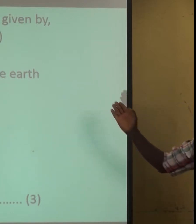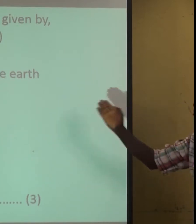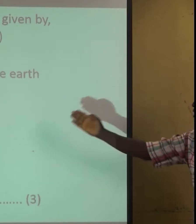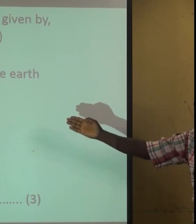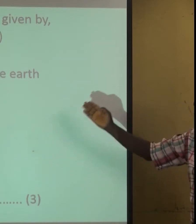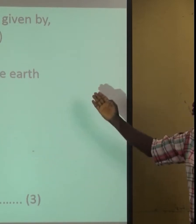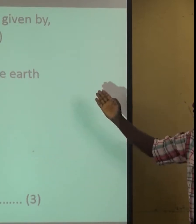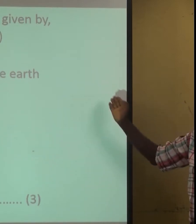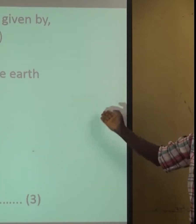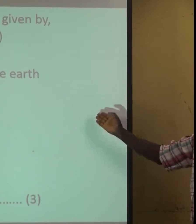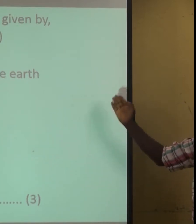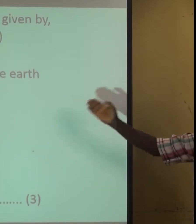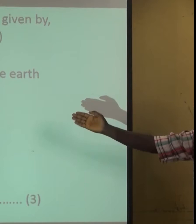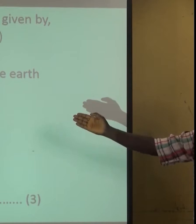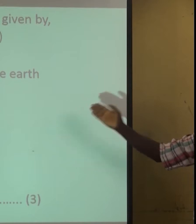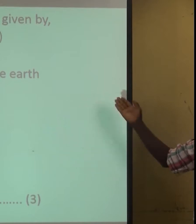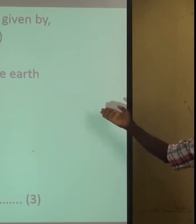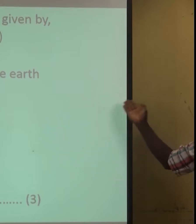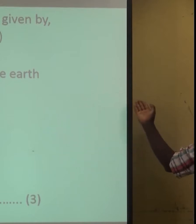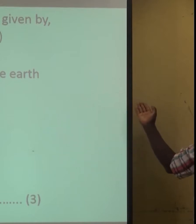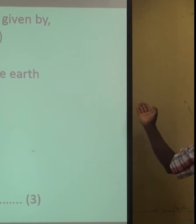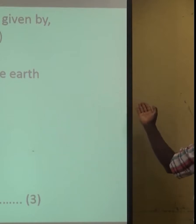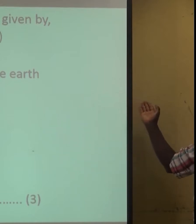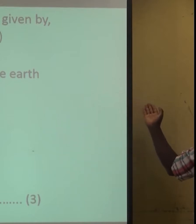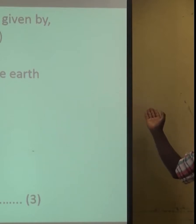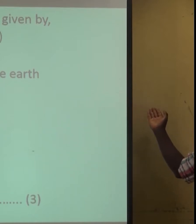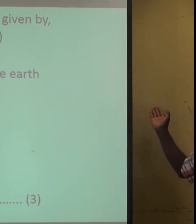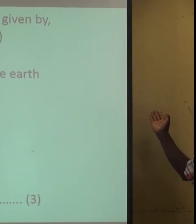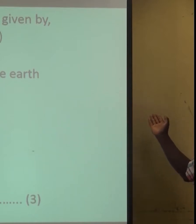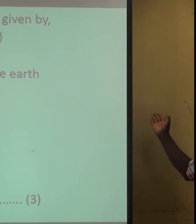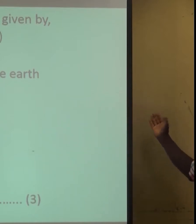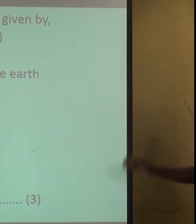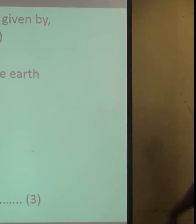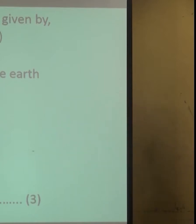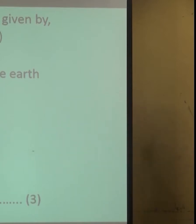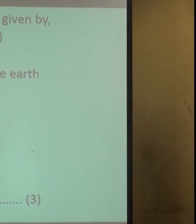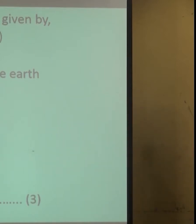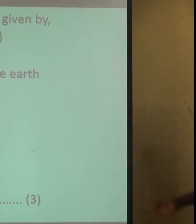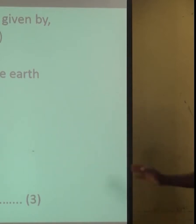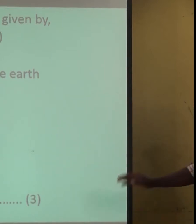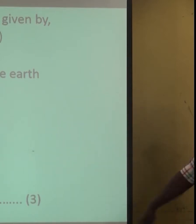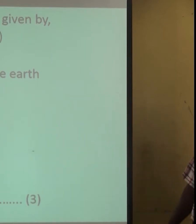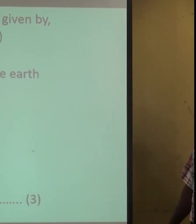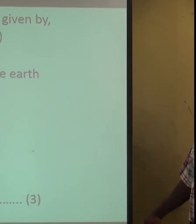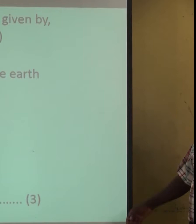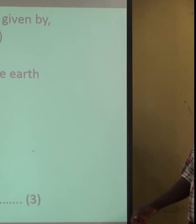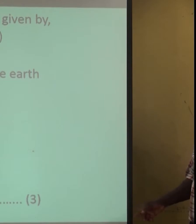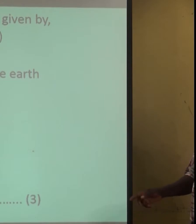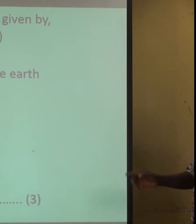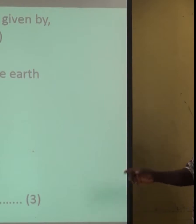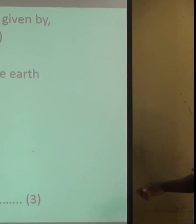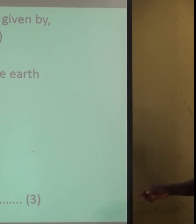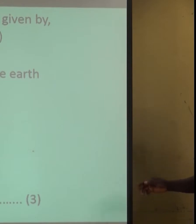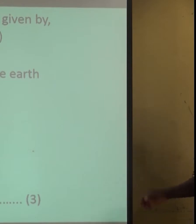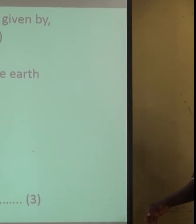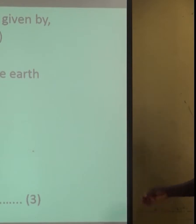So ms will cancel on the left hand side, will cancel ms on the right hand side. And therefore, we have